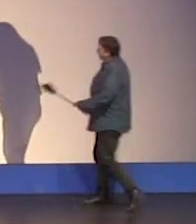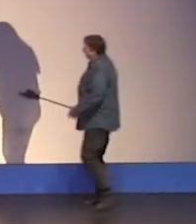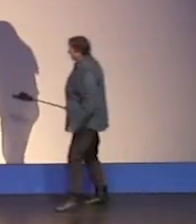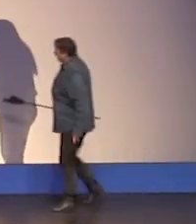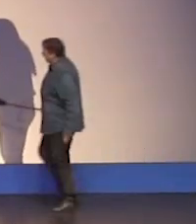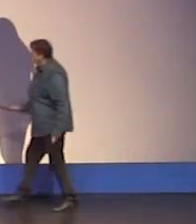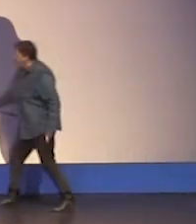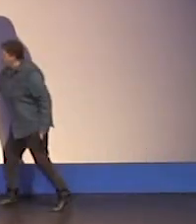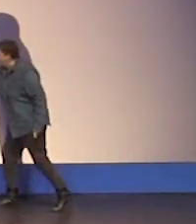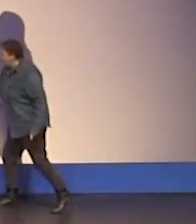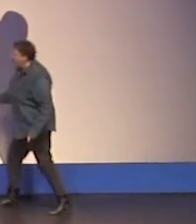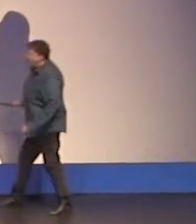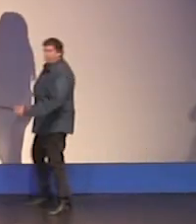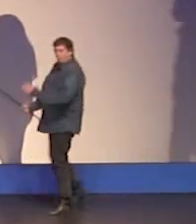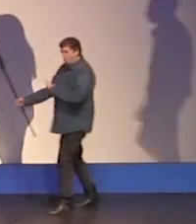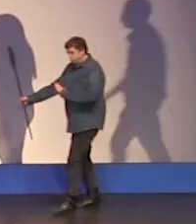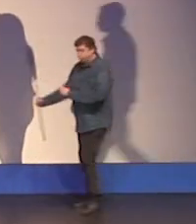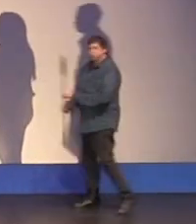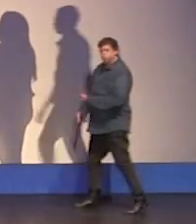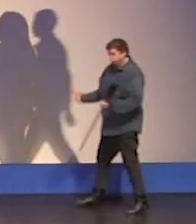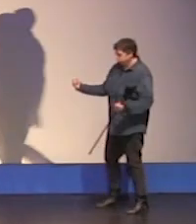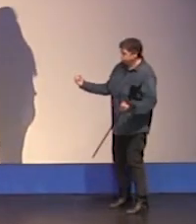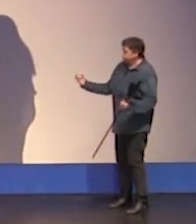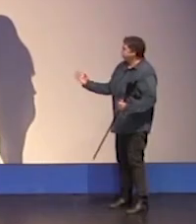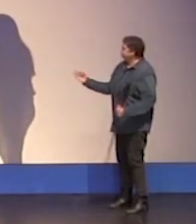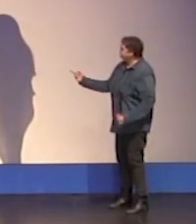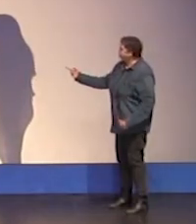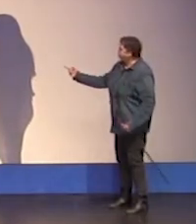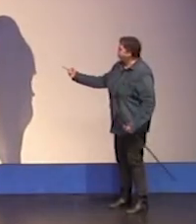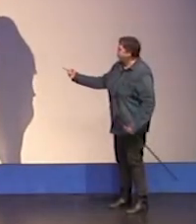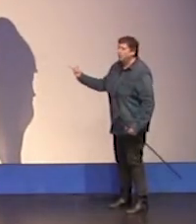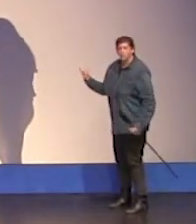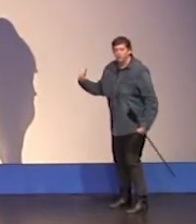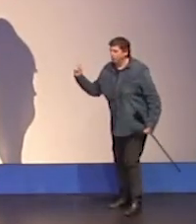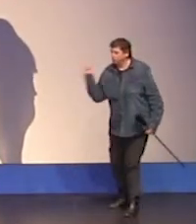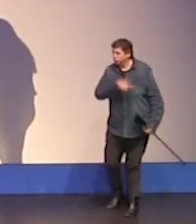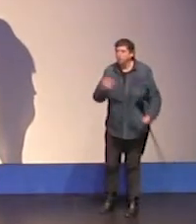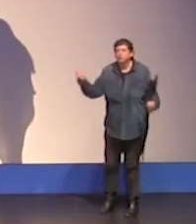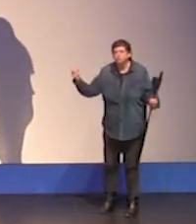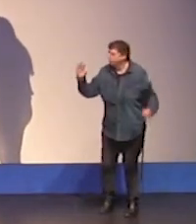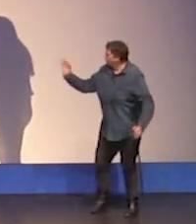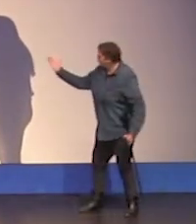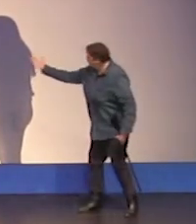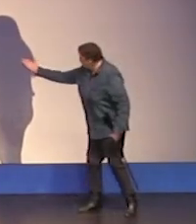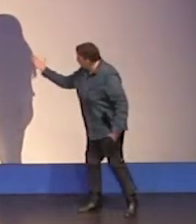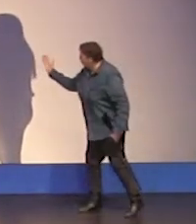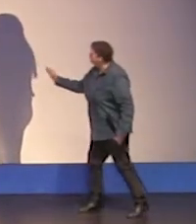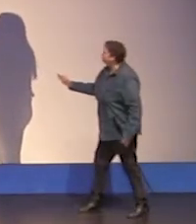So good to see you. It's been forever. So much space between them. Good. Oh, Yeah, just walk straight through.